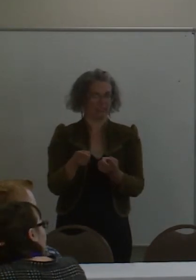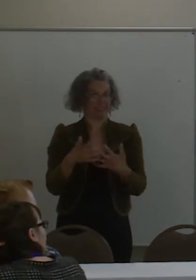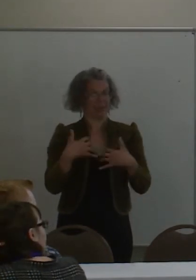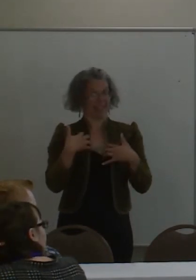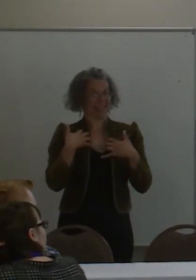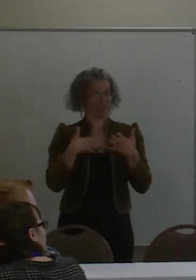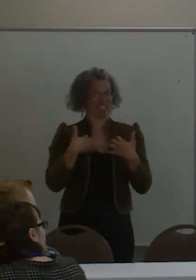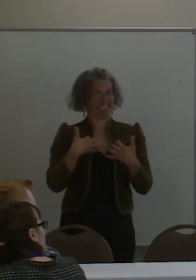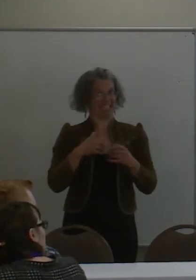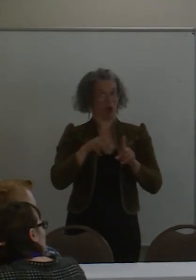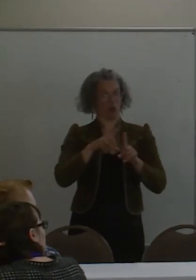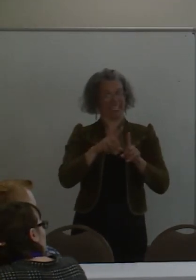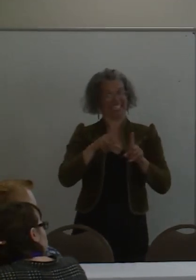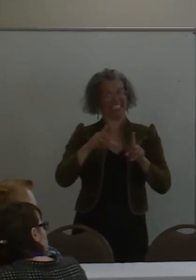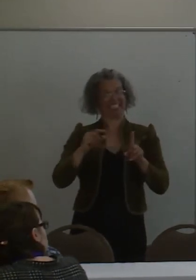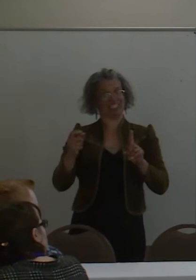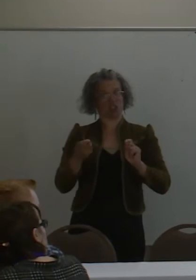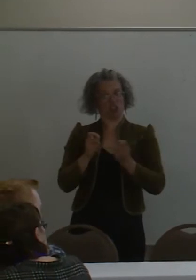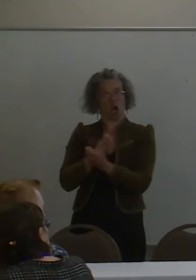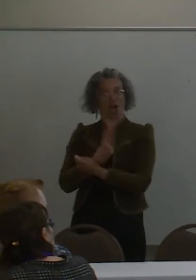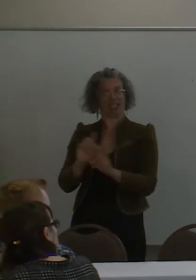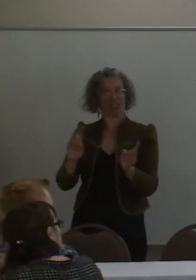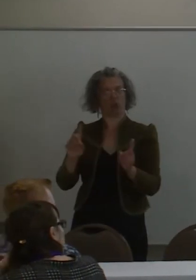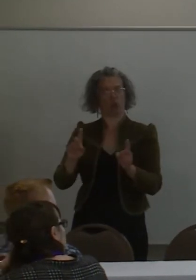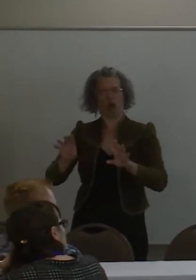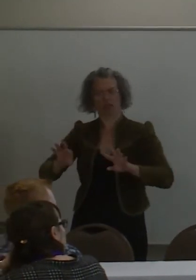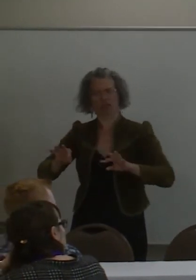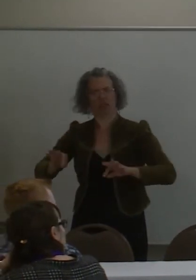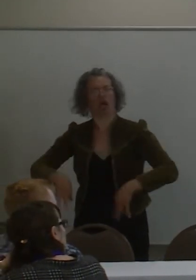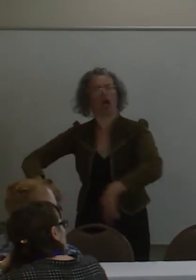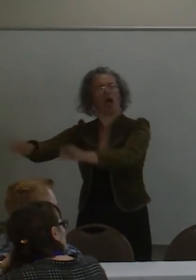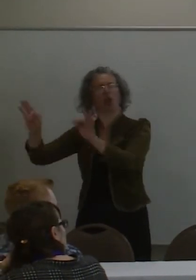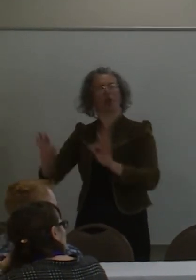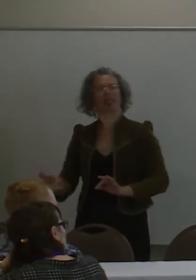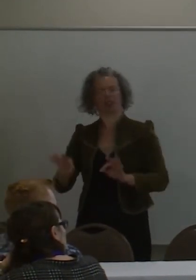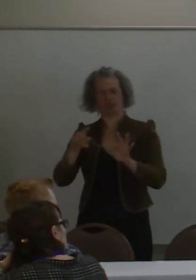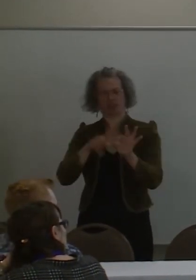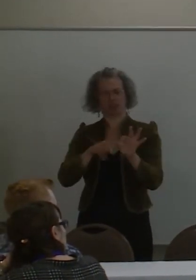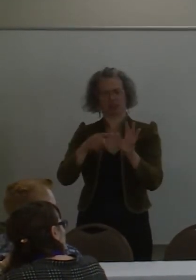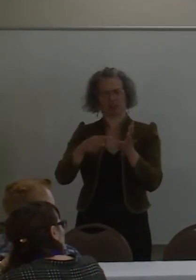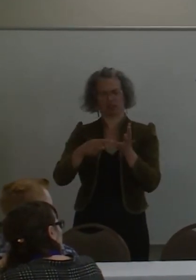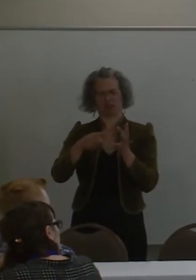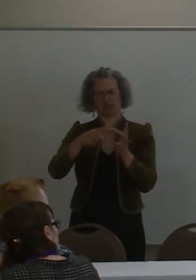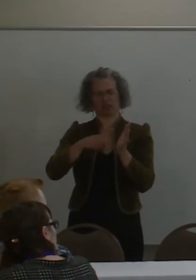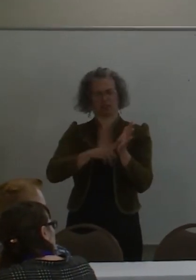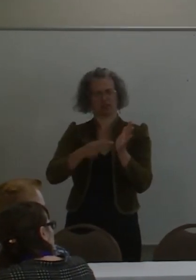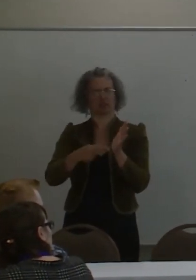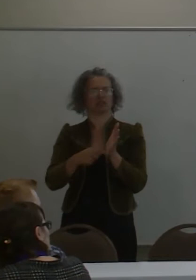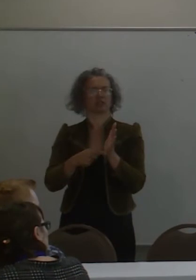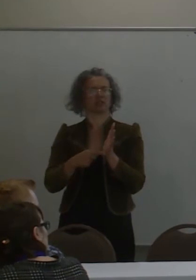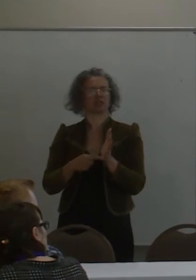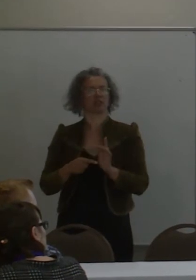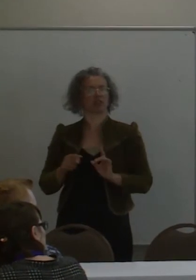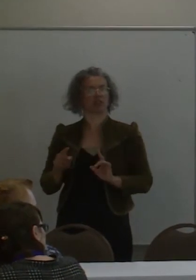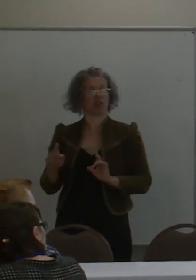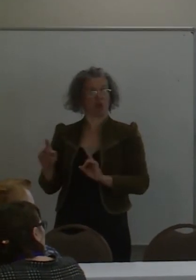is digitizing a quilt. And a quilt, it's a series of banners that were handmade to commemorate the missing